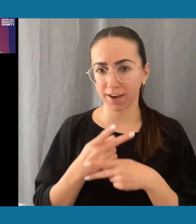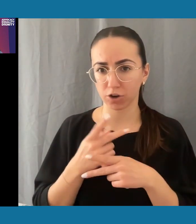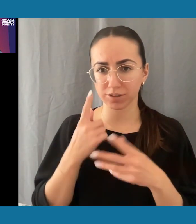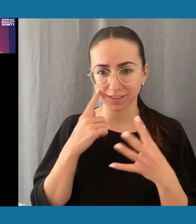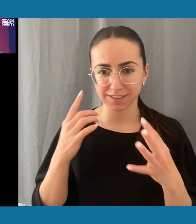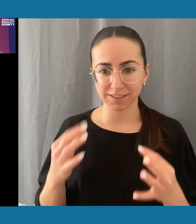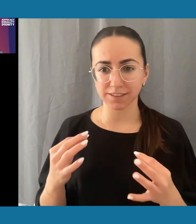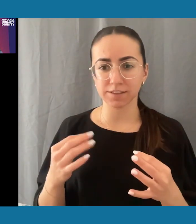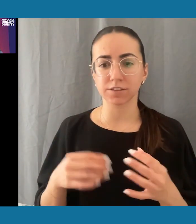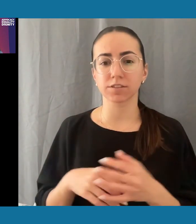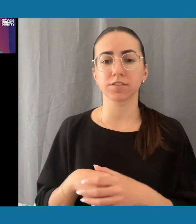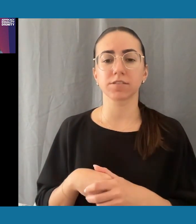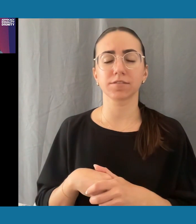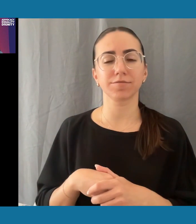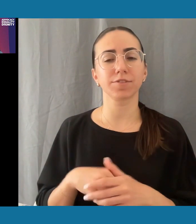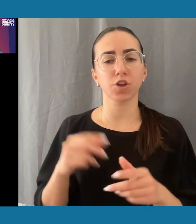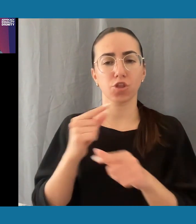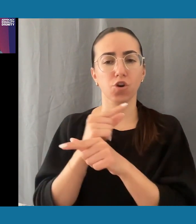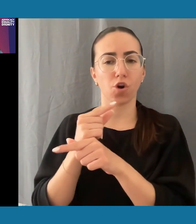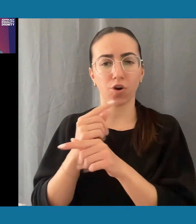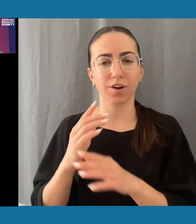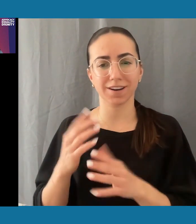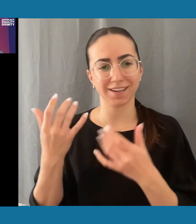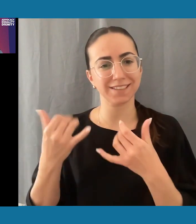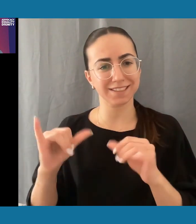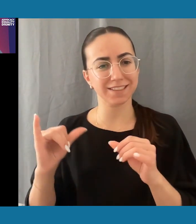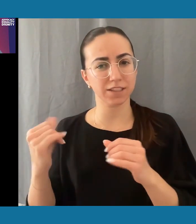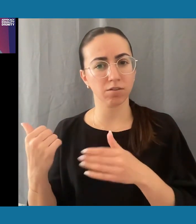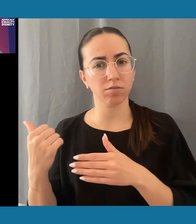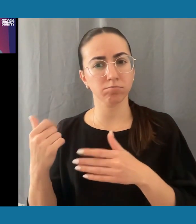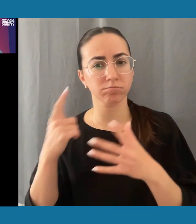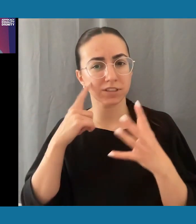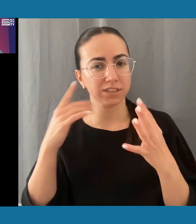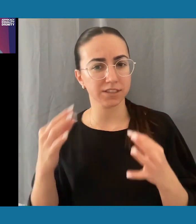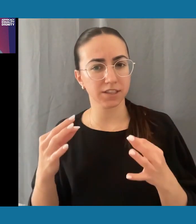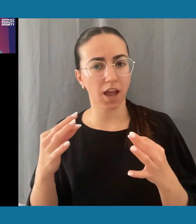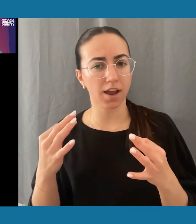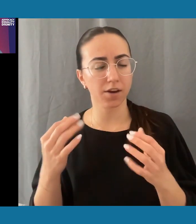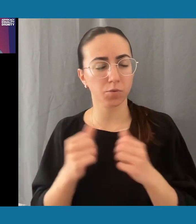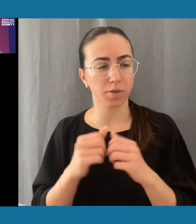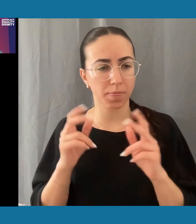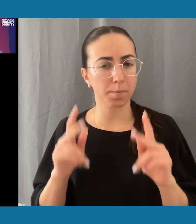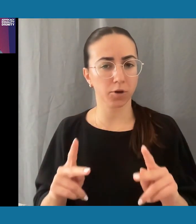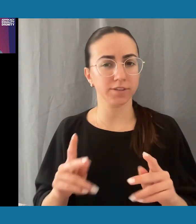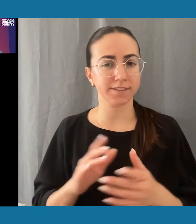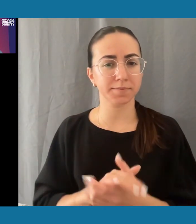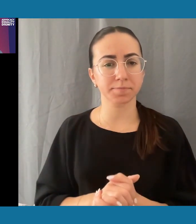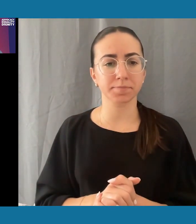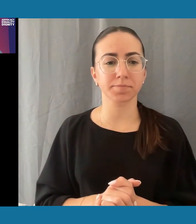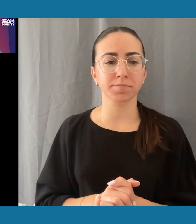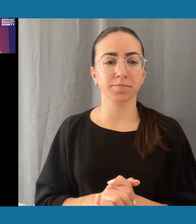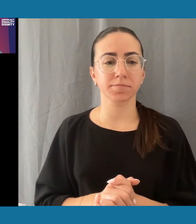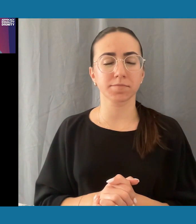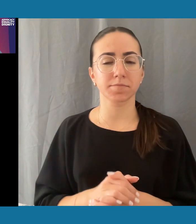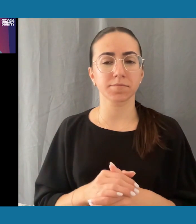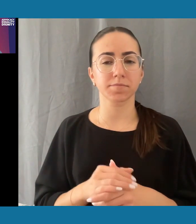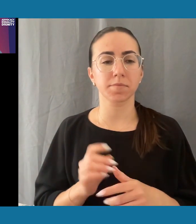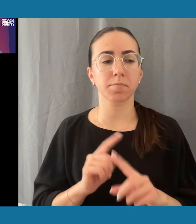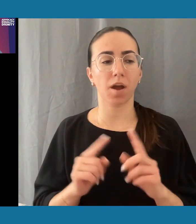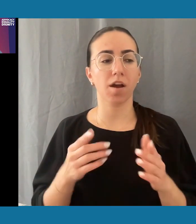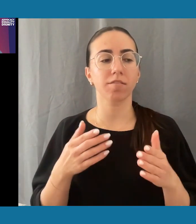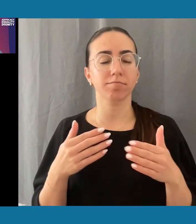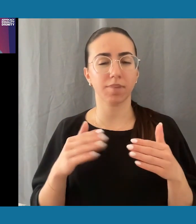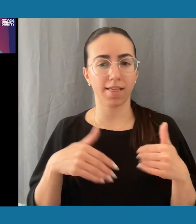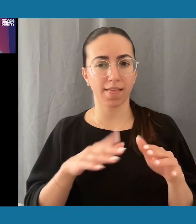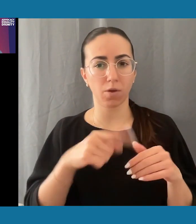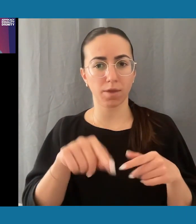supported decision-making with that person to allow them to practice making healthcare decisions. You know, as long as that guardianship